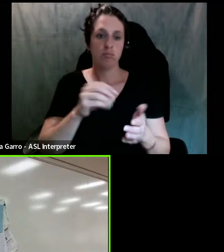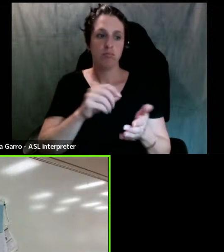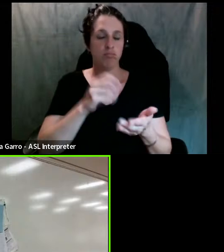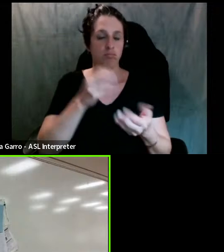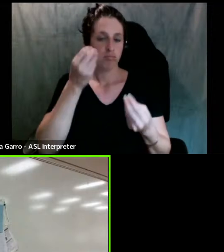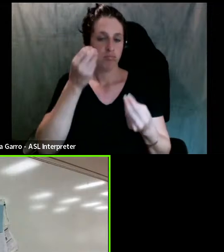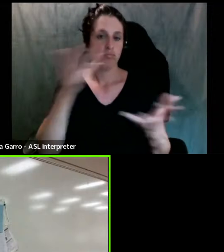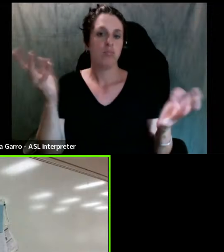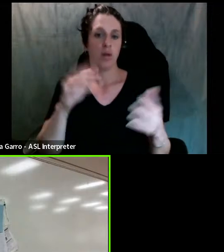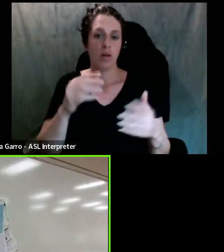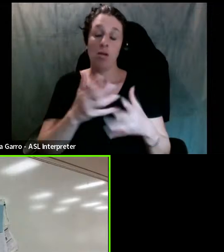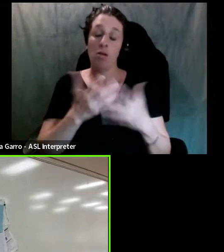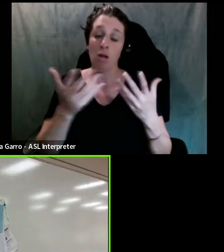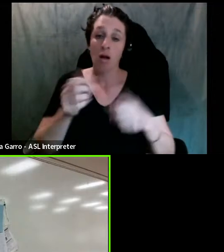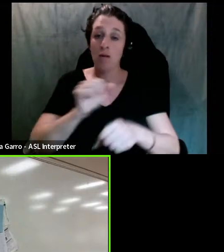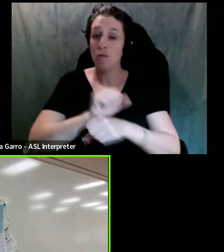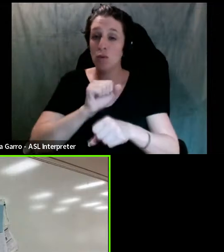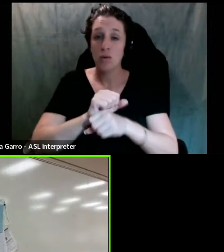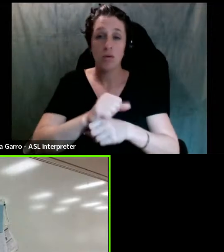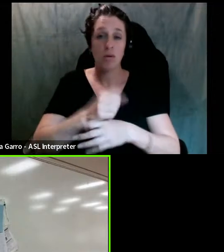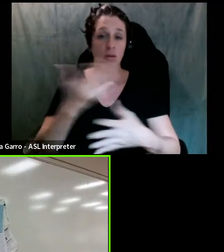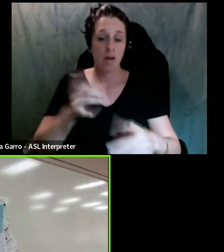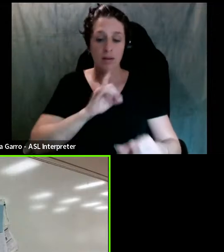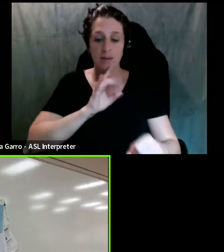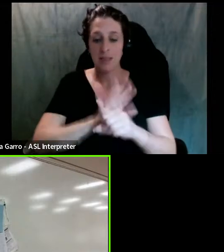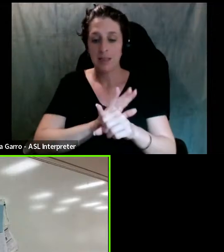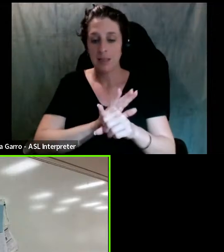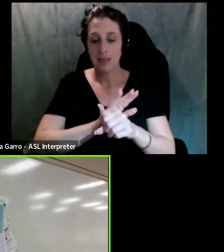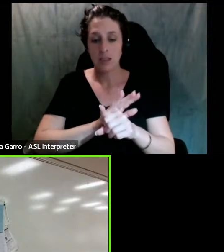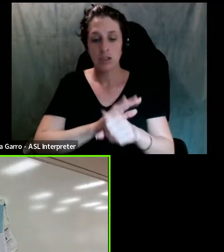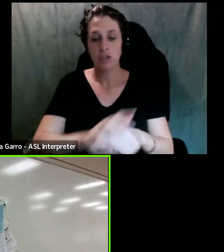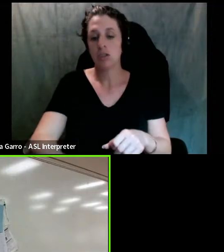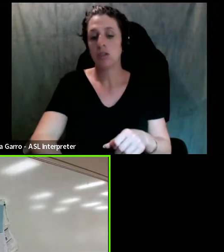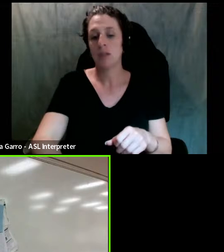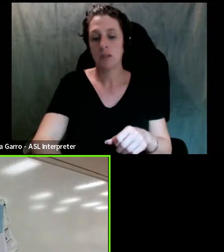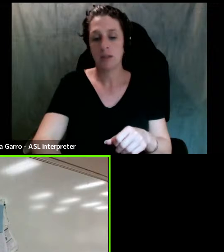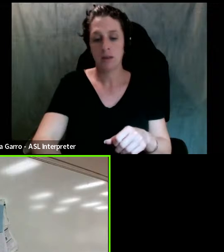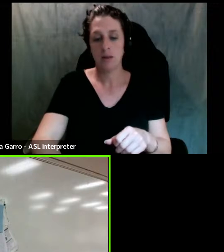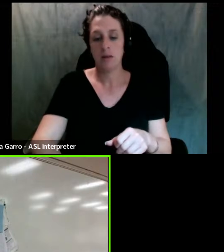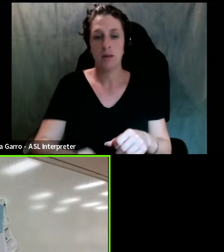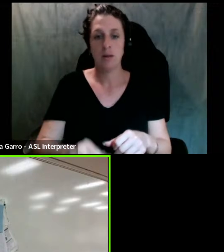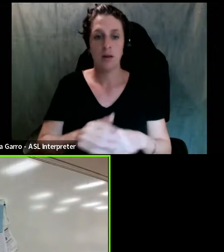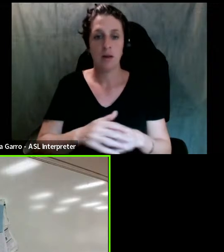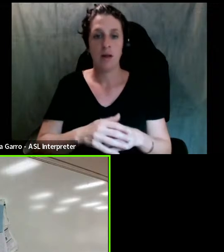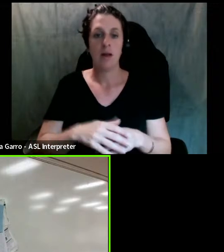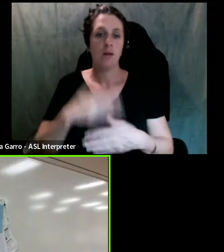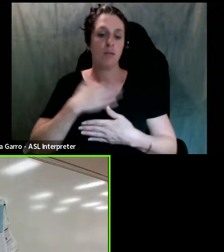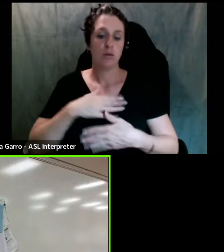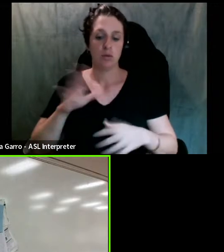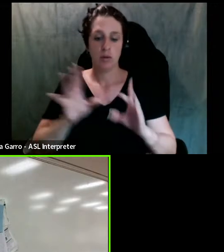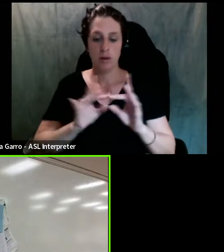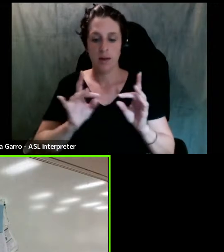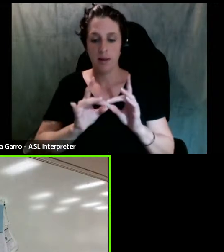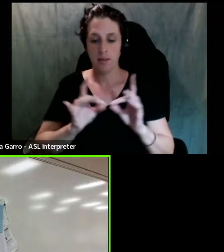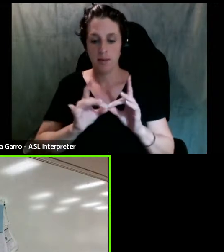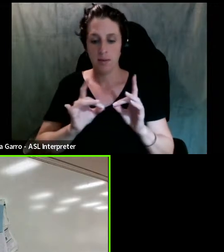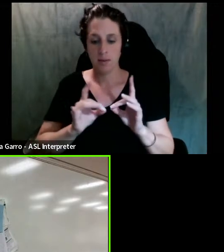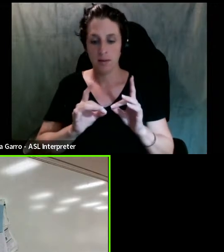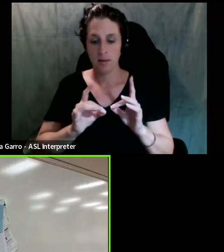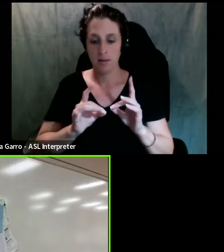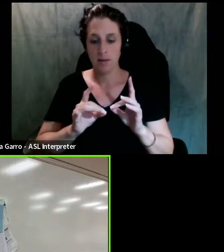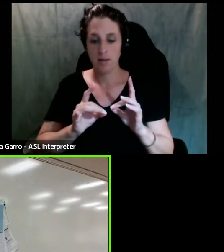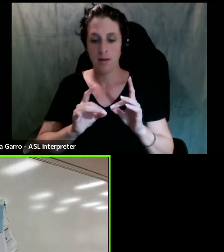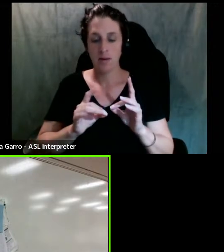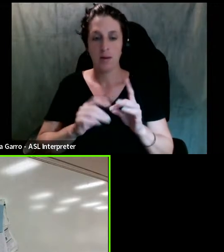lot of work and it's a lot of dedication. So appreciate your comments. Couple of